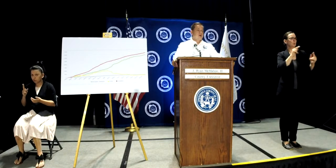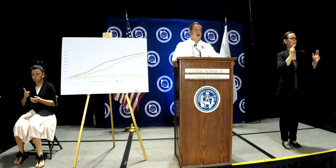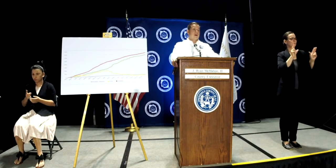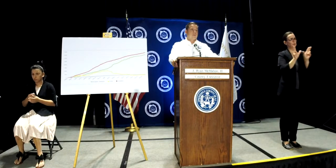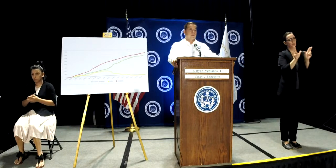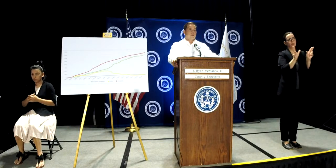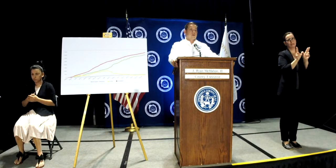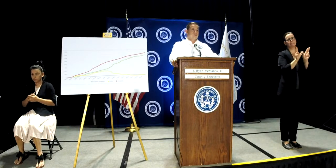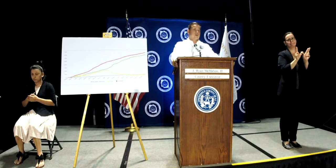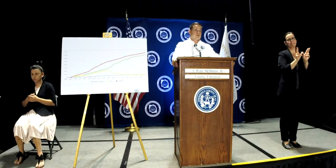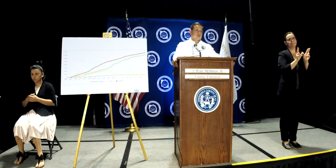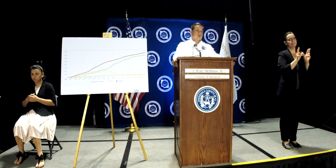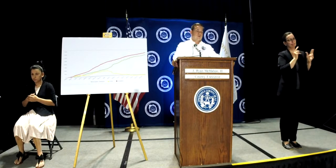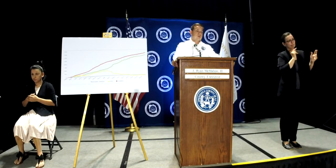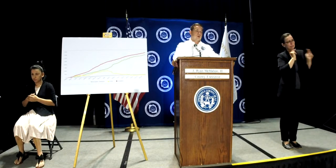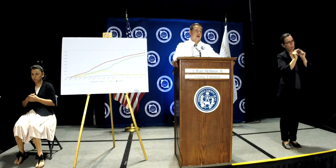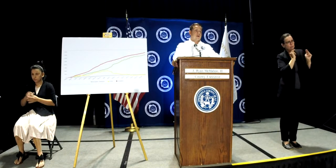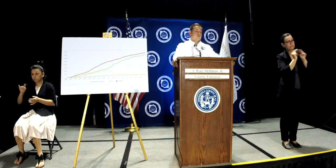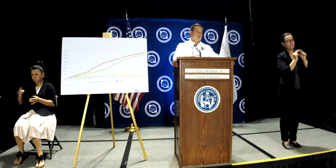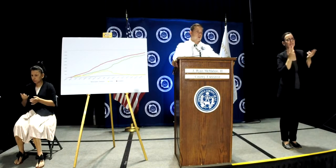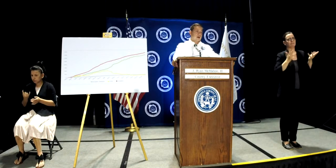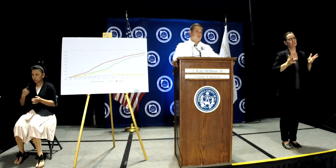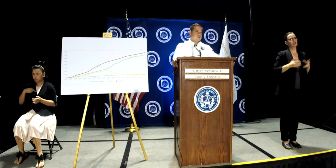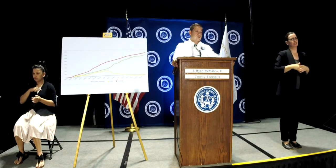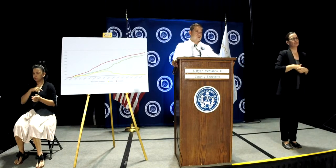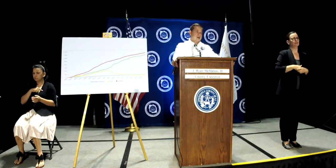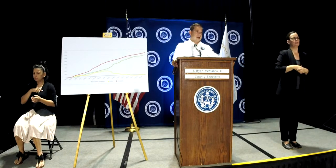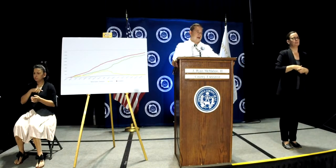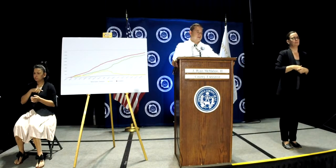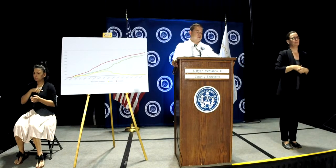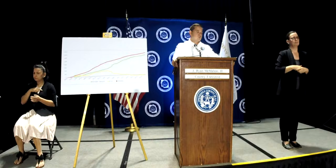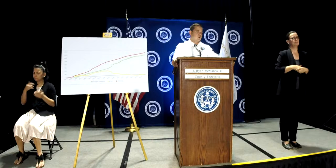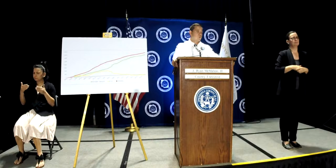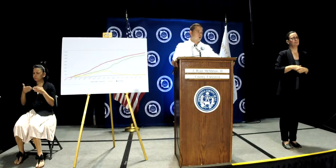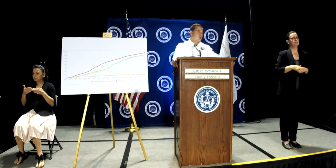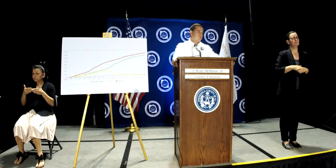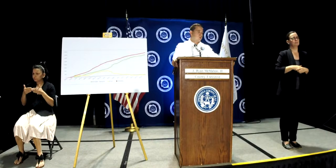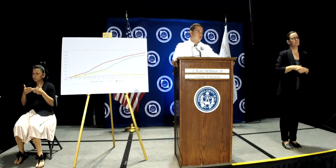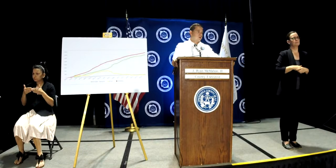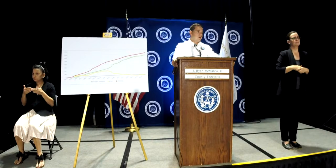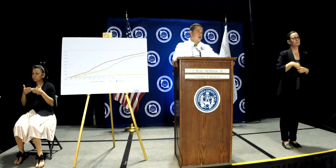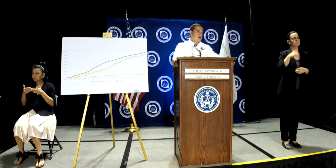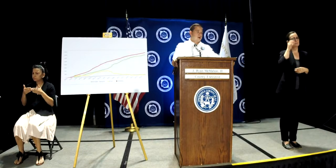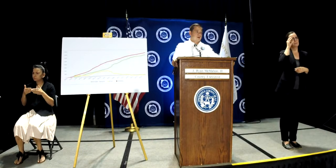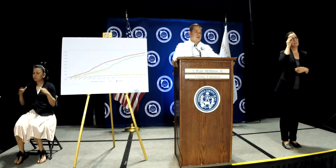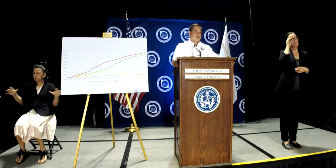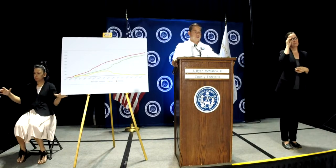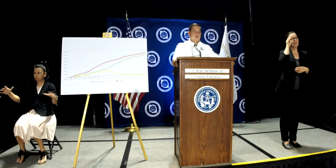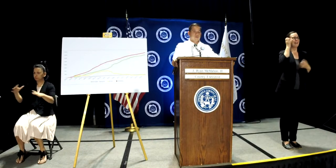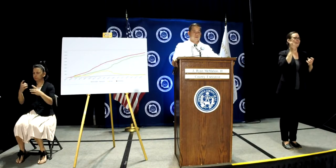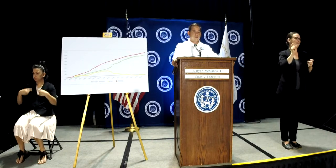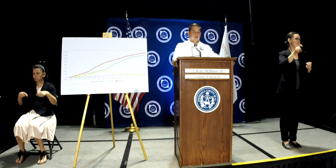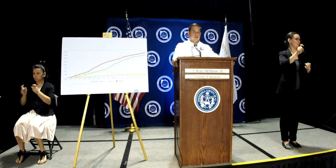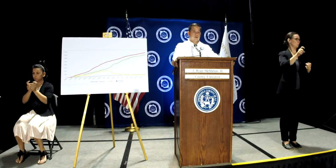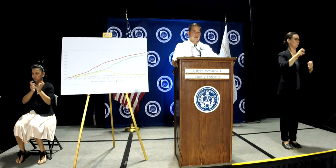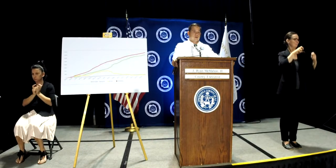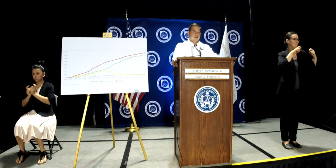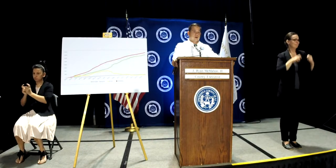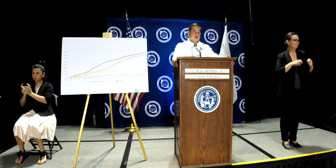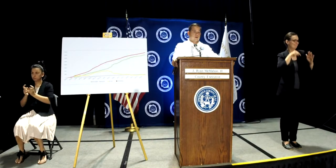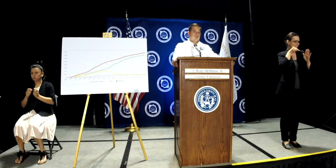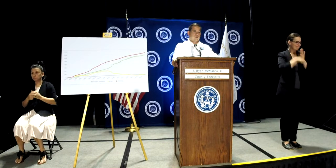conversation. The early on furlough conversations that just weren't workable, and